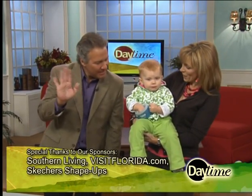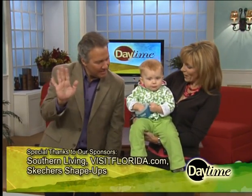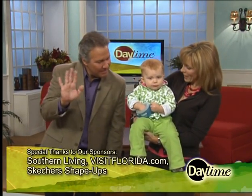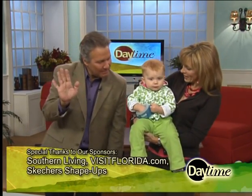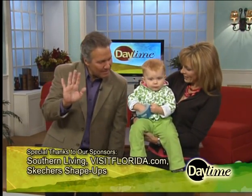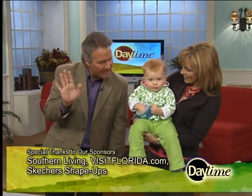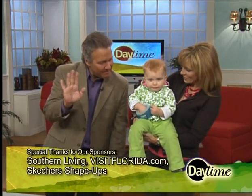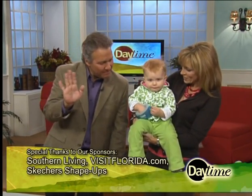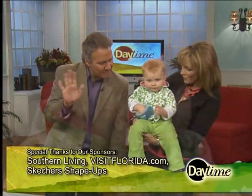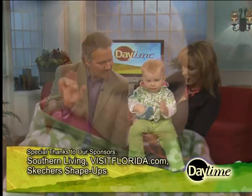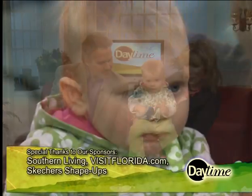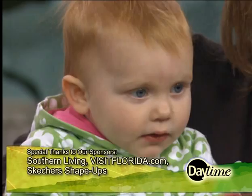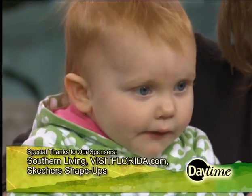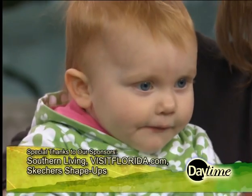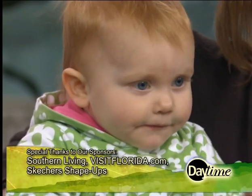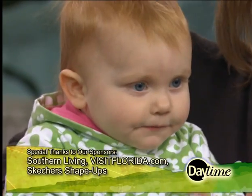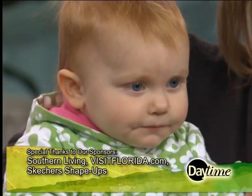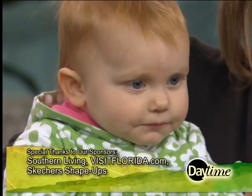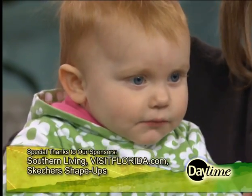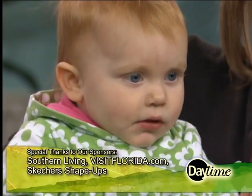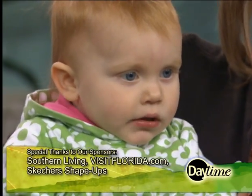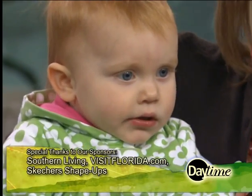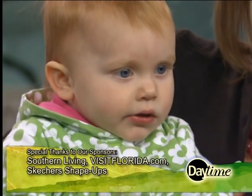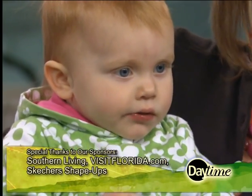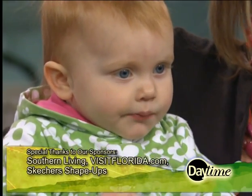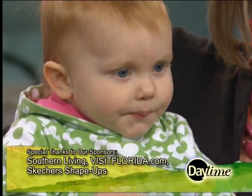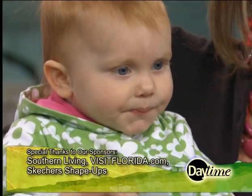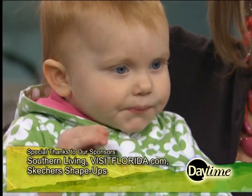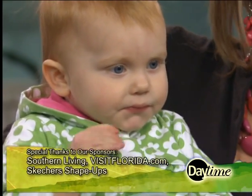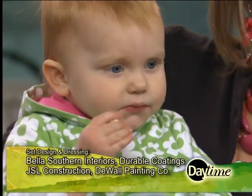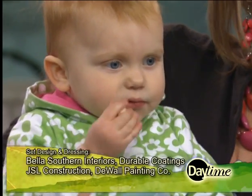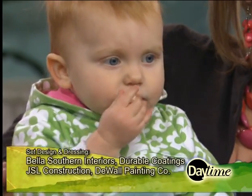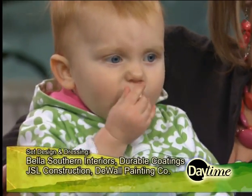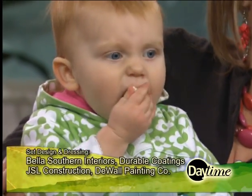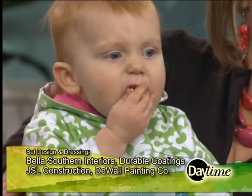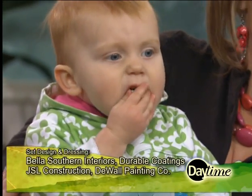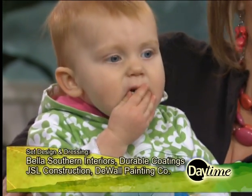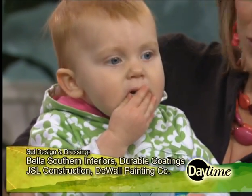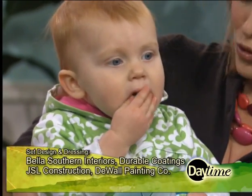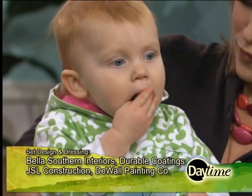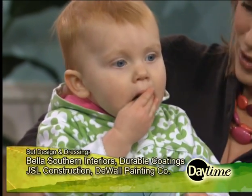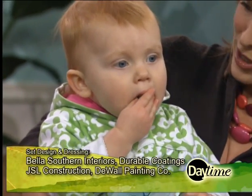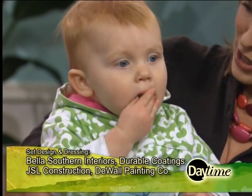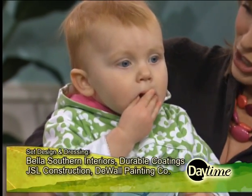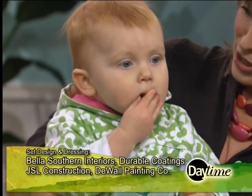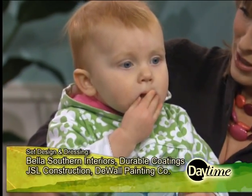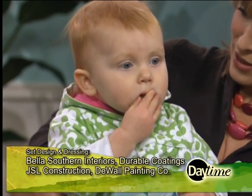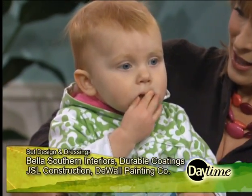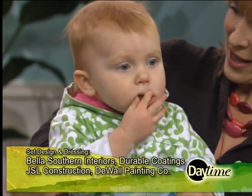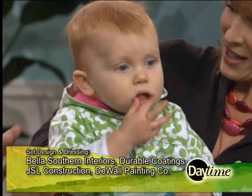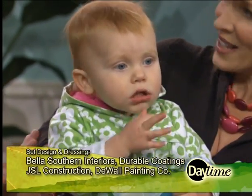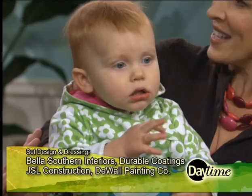bye-bye? Bye-bye. Can you say bye-bye? Bye-bye. Bye-bye. Very good. There. Oh, those are very delicious, aren't they? was your honor.